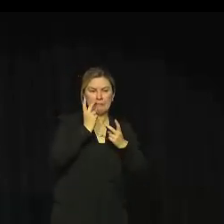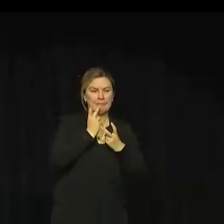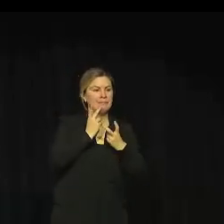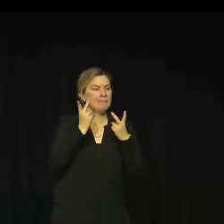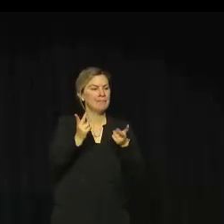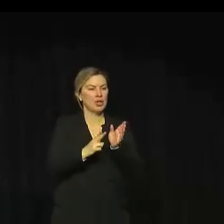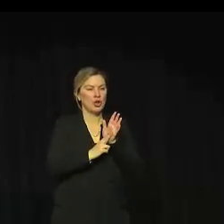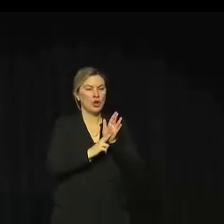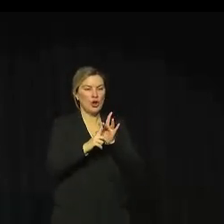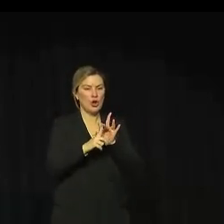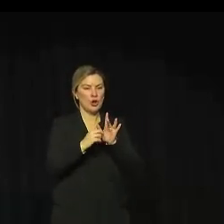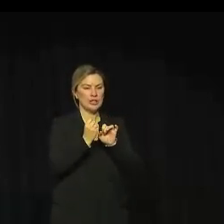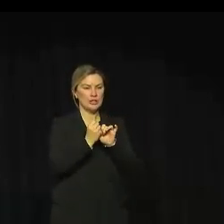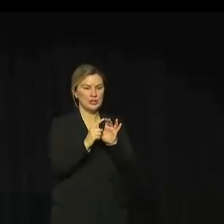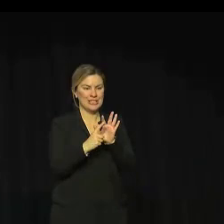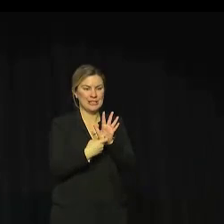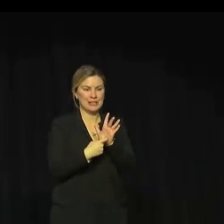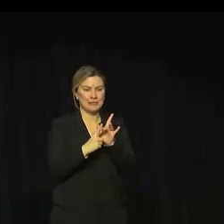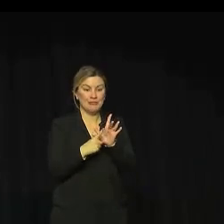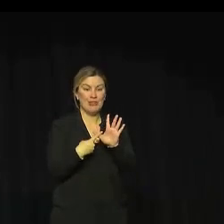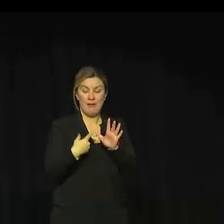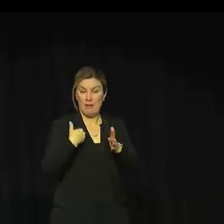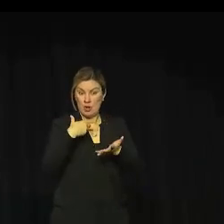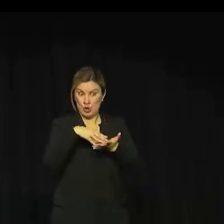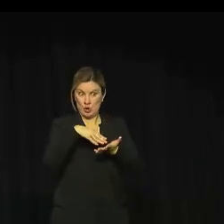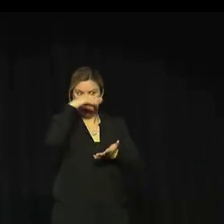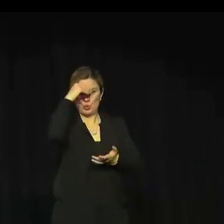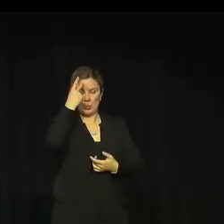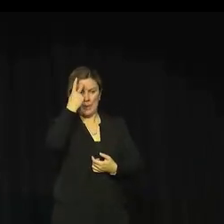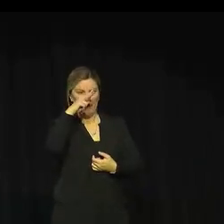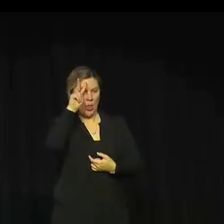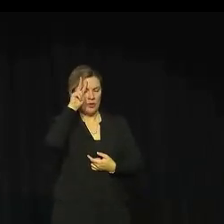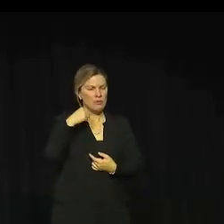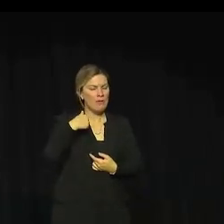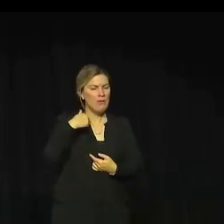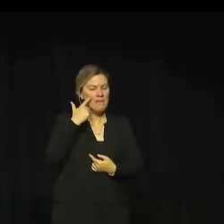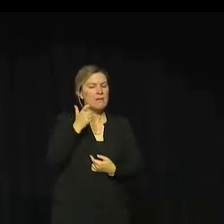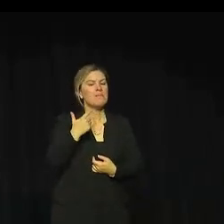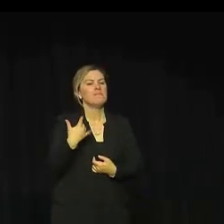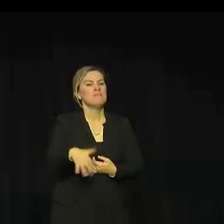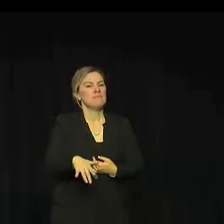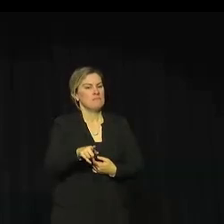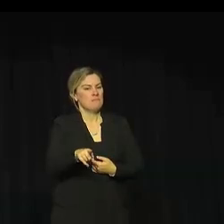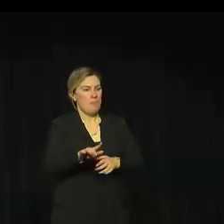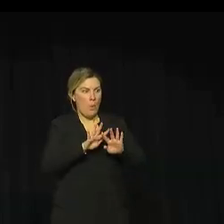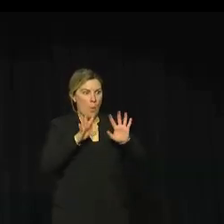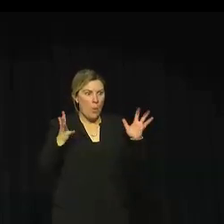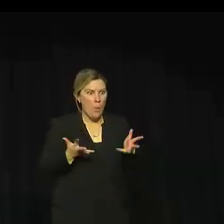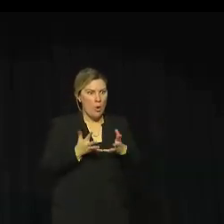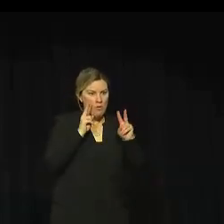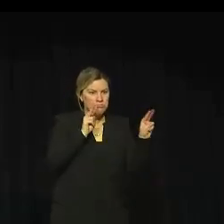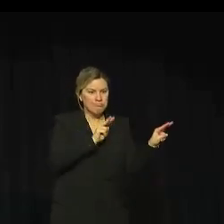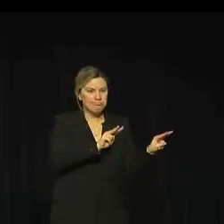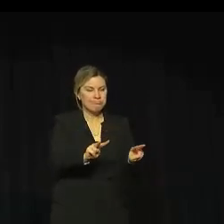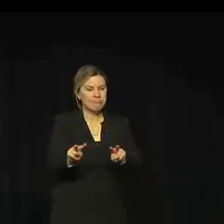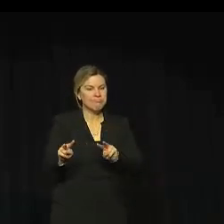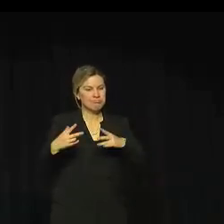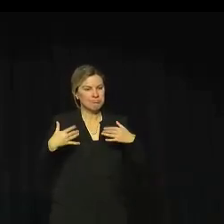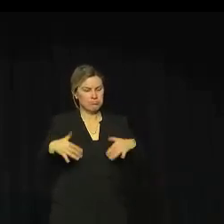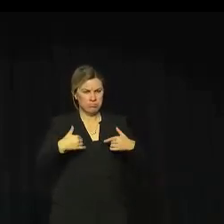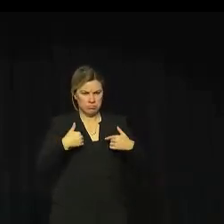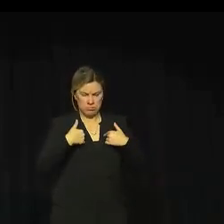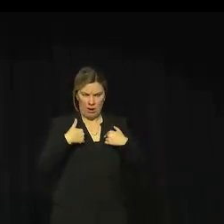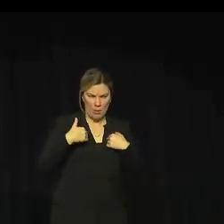politician that I found that the world was watching and asking questions, and I was tackled to explain